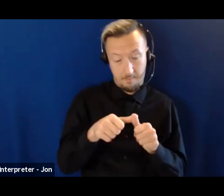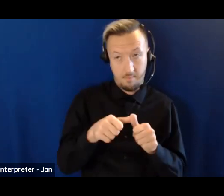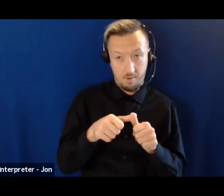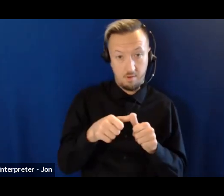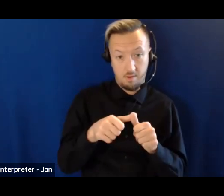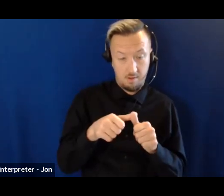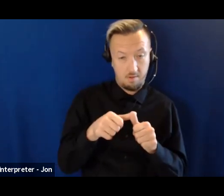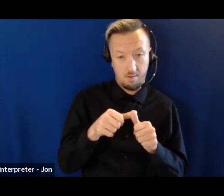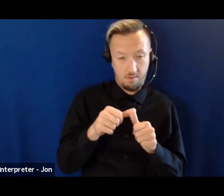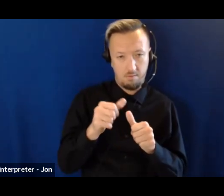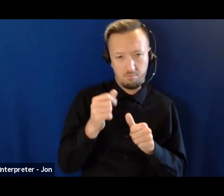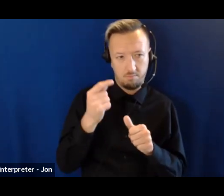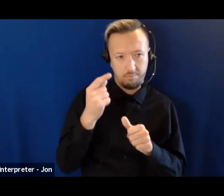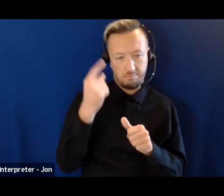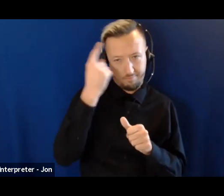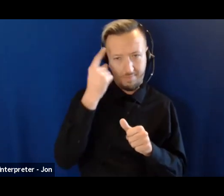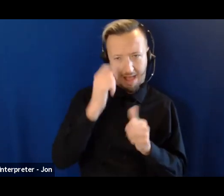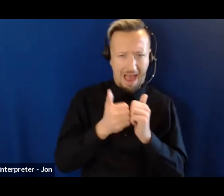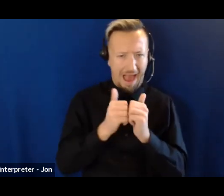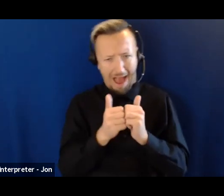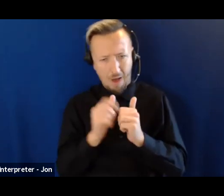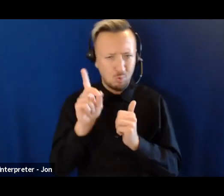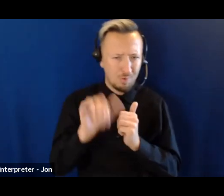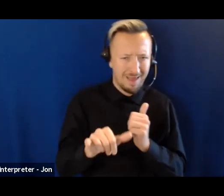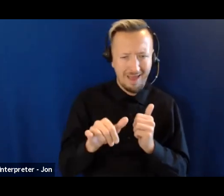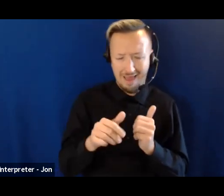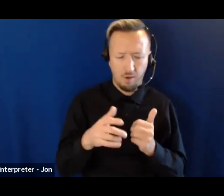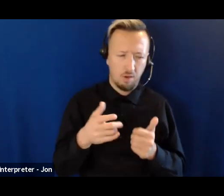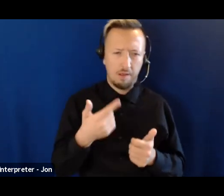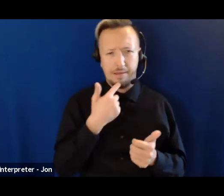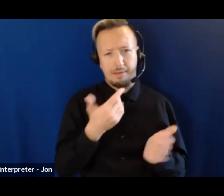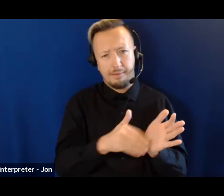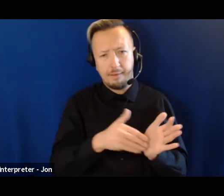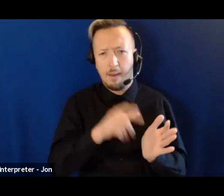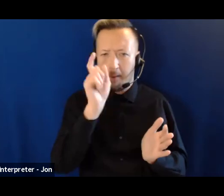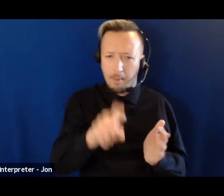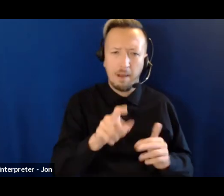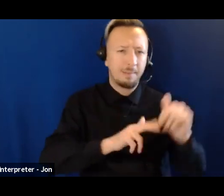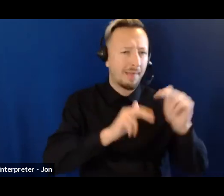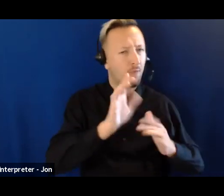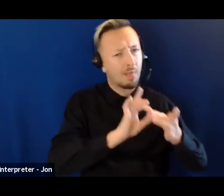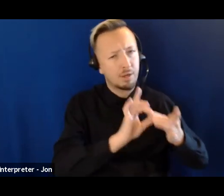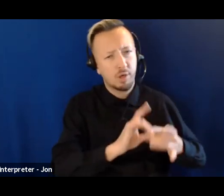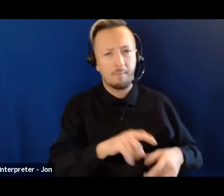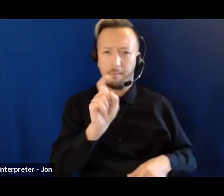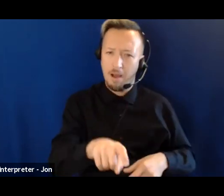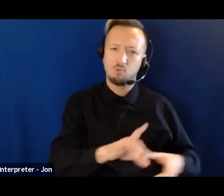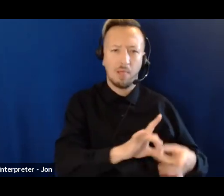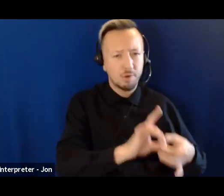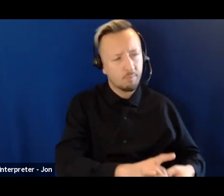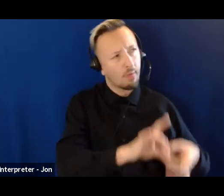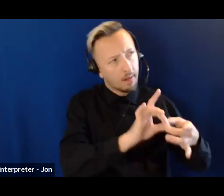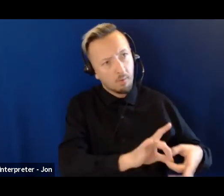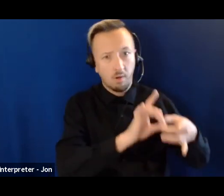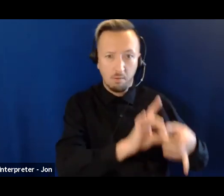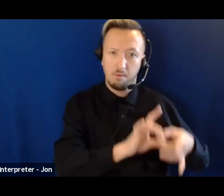do you do that? You know, and people would just say, well, you just got to have a good relationship. You just got to build that relationship. Well, you know what? At